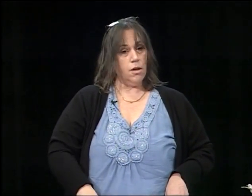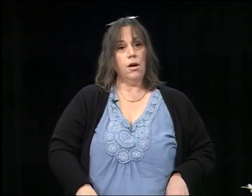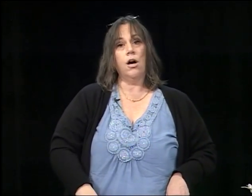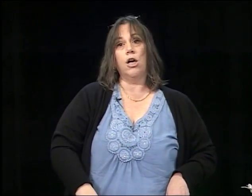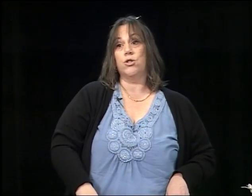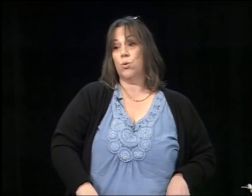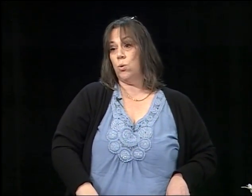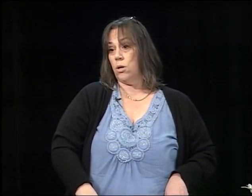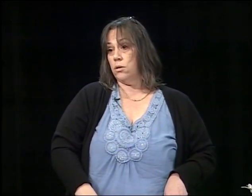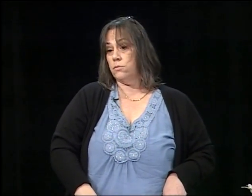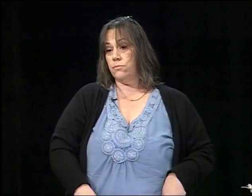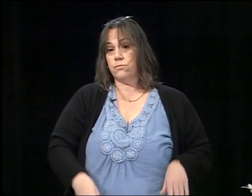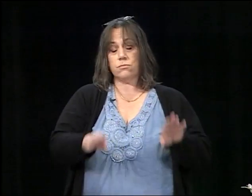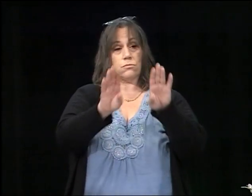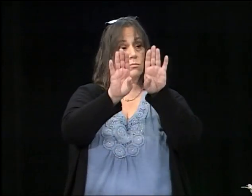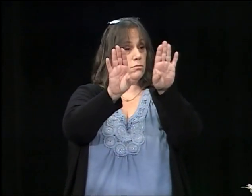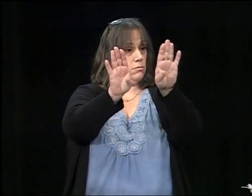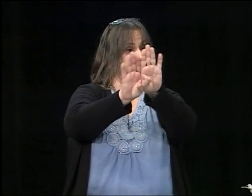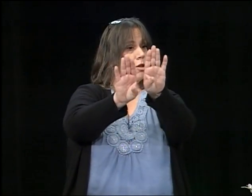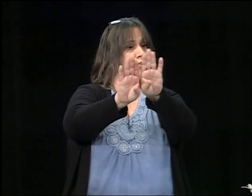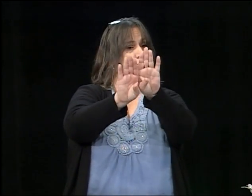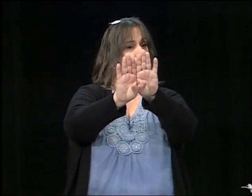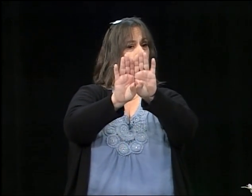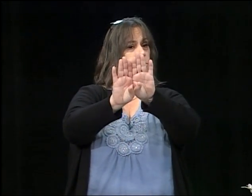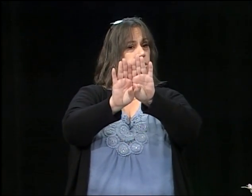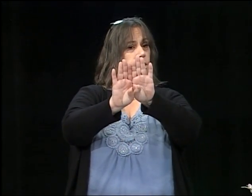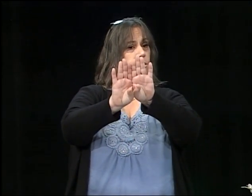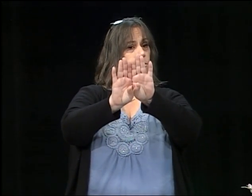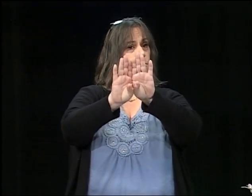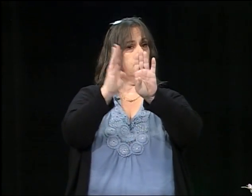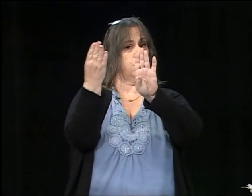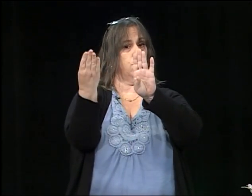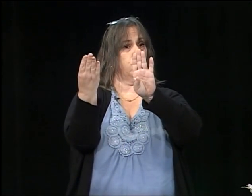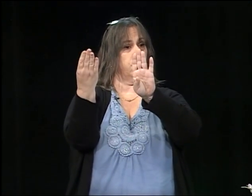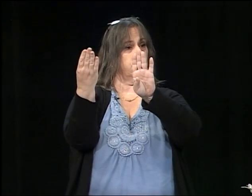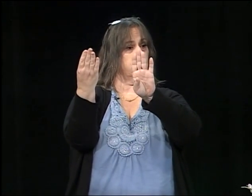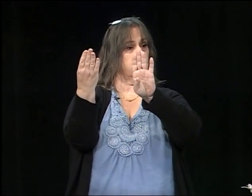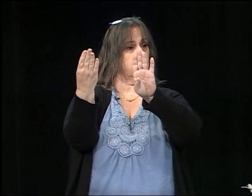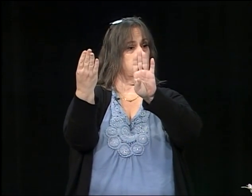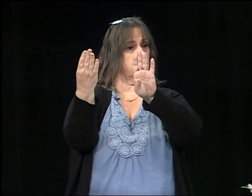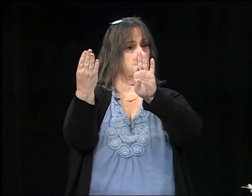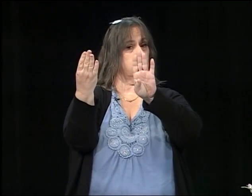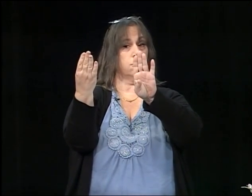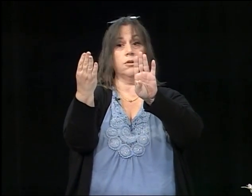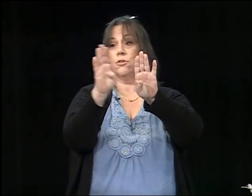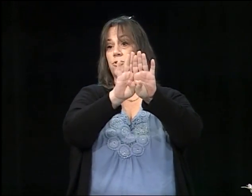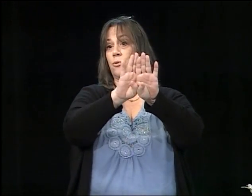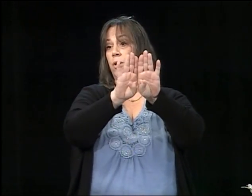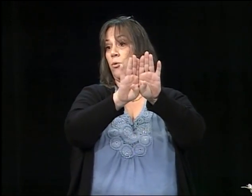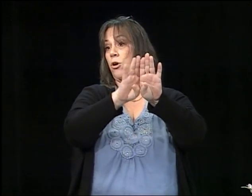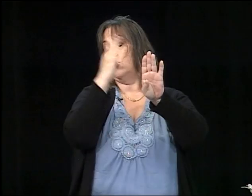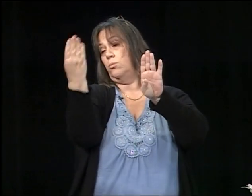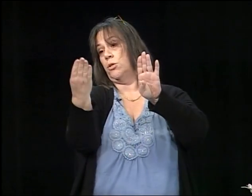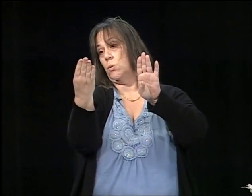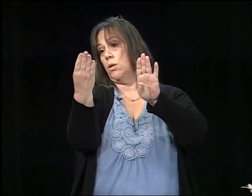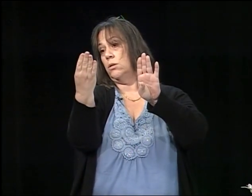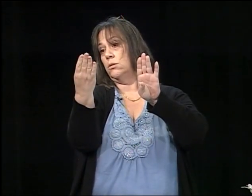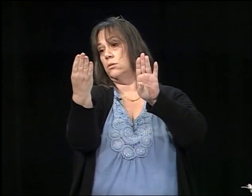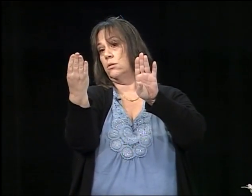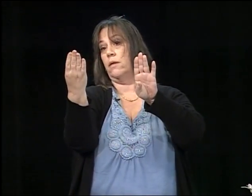A door is your two palms together and you open it. So when I want to open the door, and then I